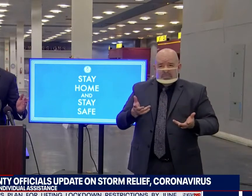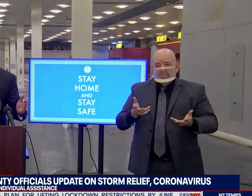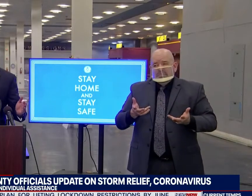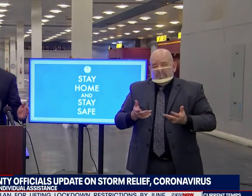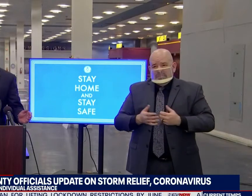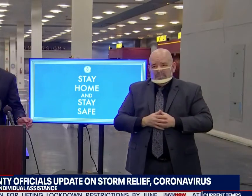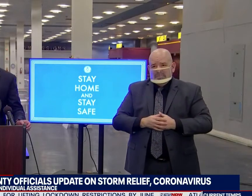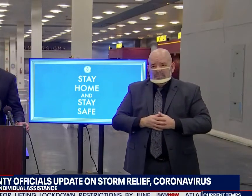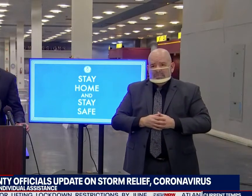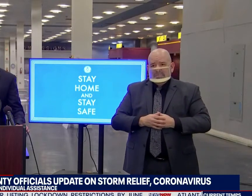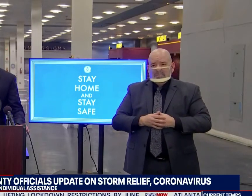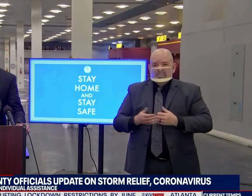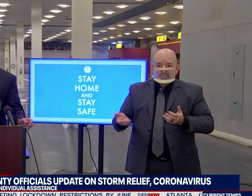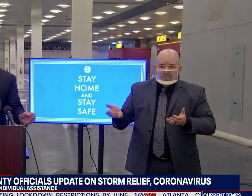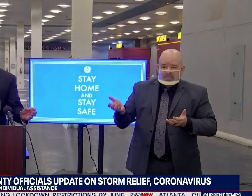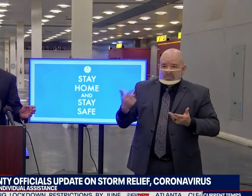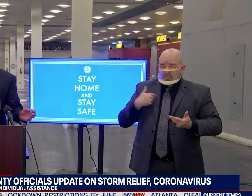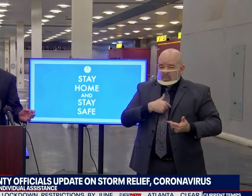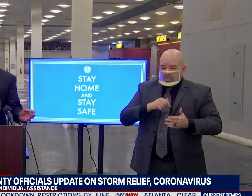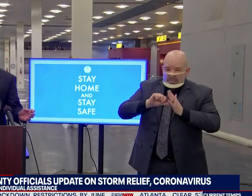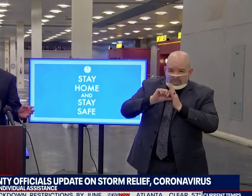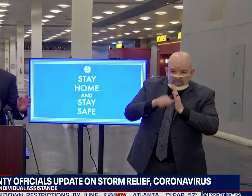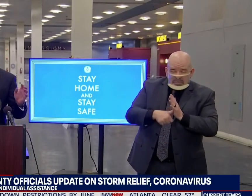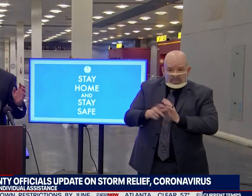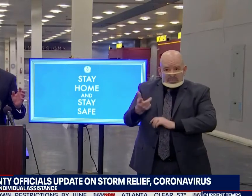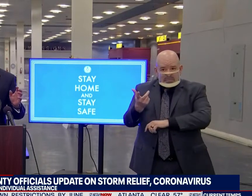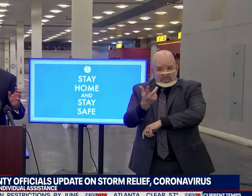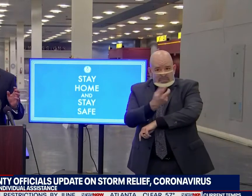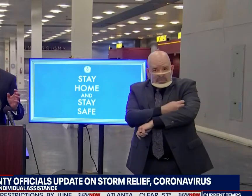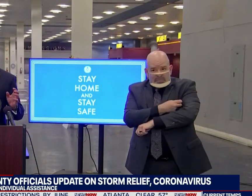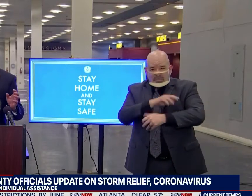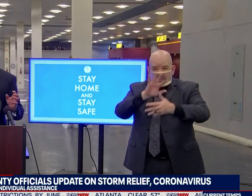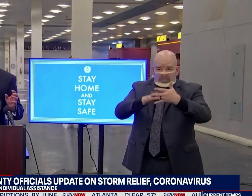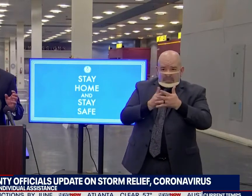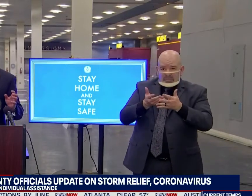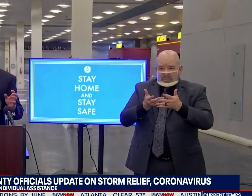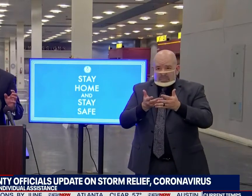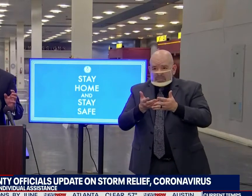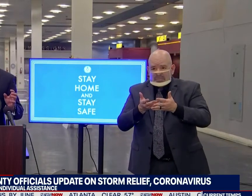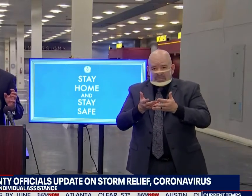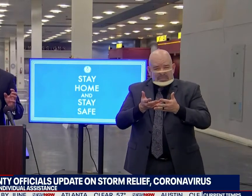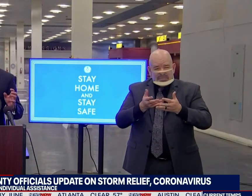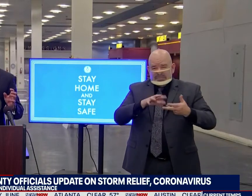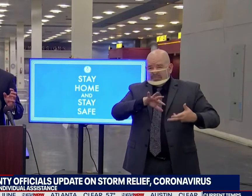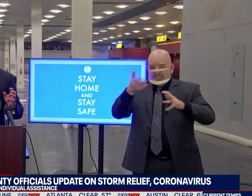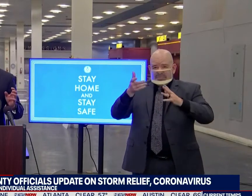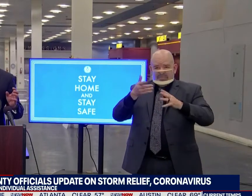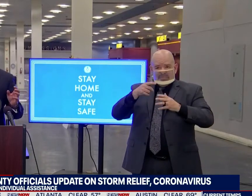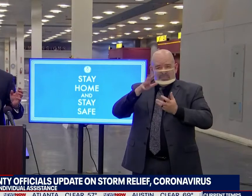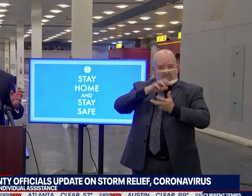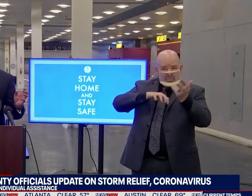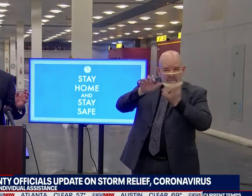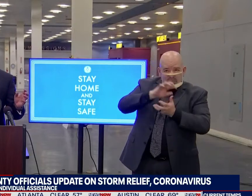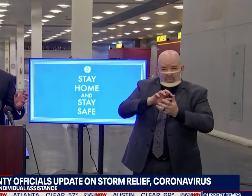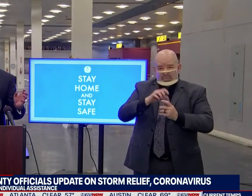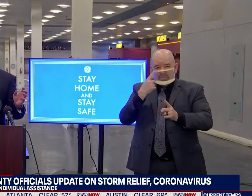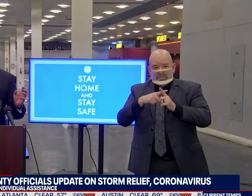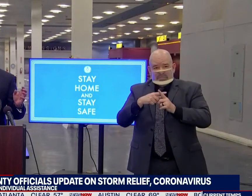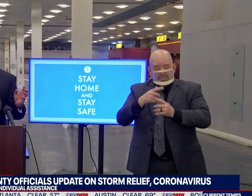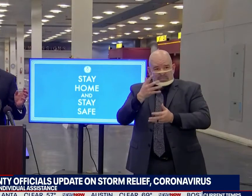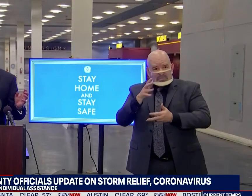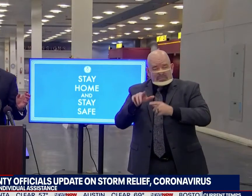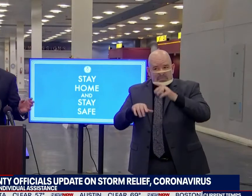were done under an operating system that had to be replaced and we don't have contact information for about half of the